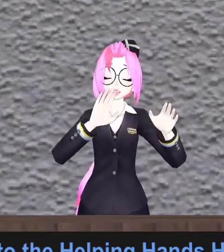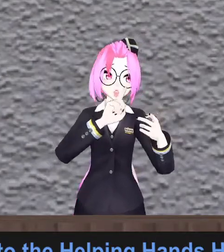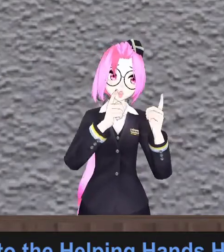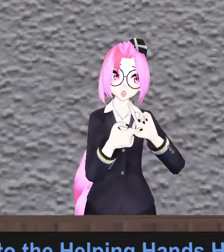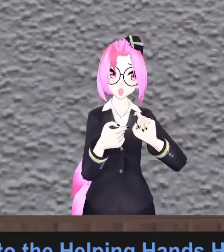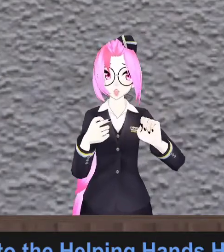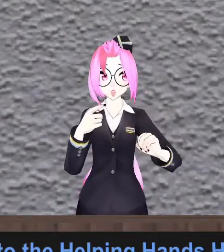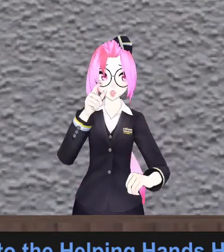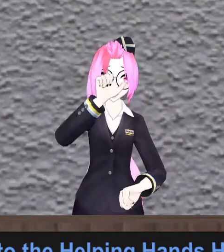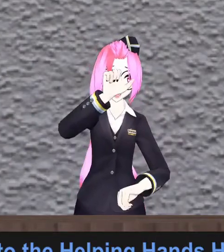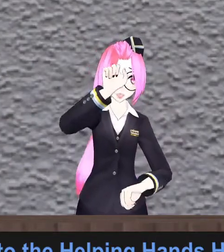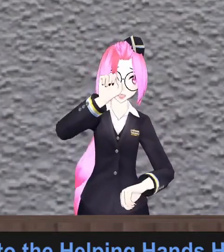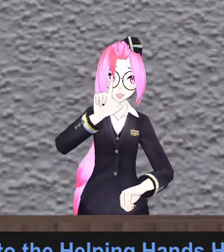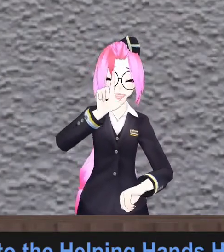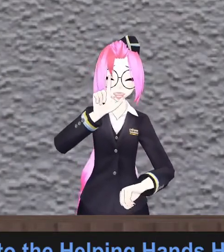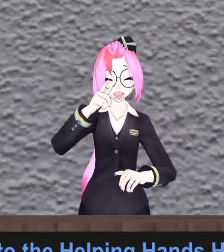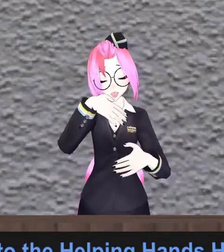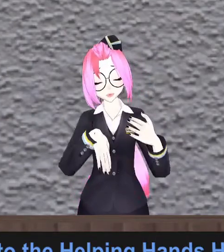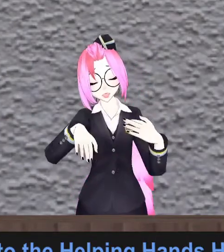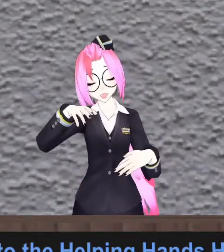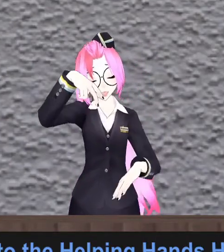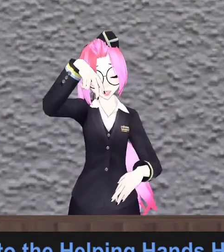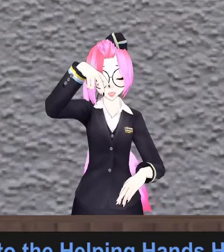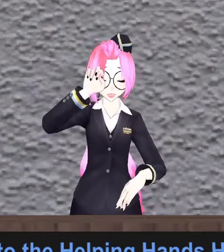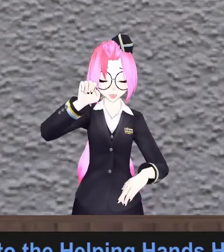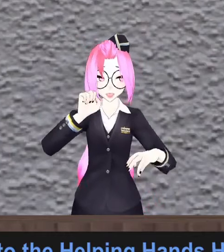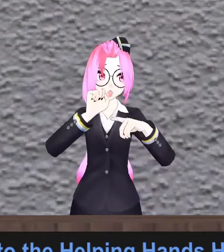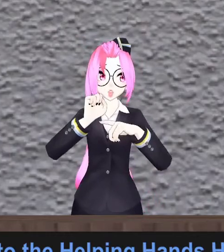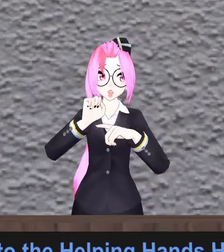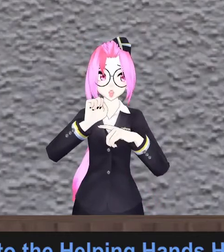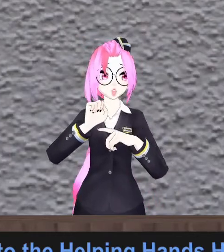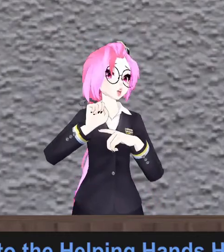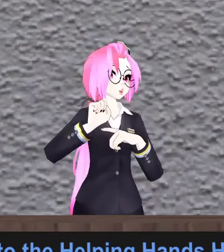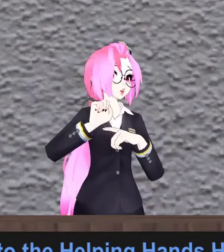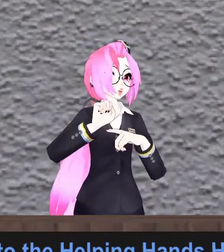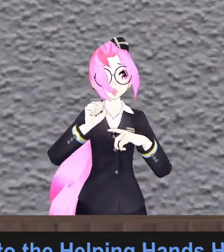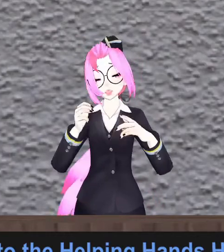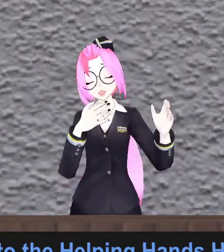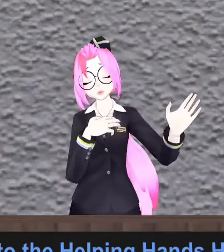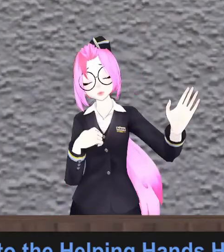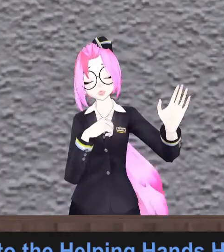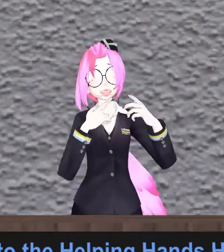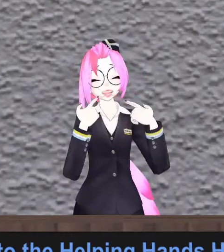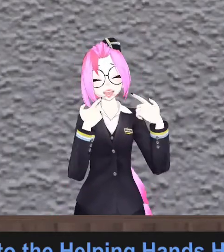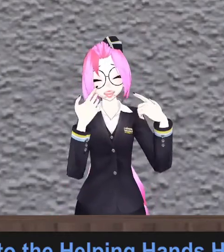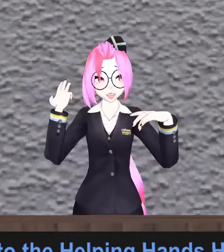that differs ASL, and in the case of me teaching PSE, I have guests over. Sorry if you hear laughing in the